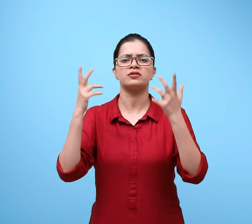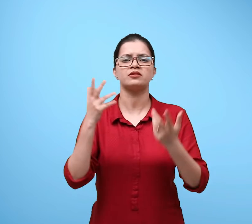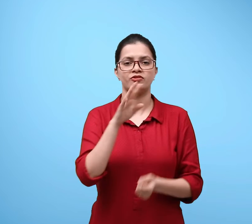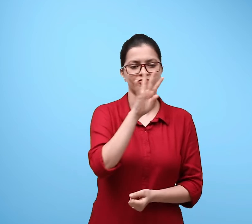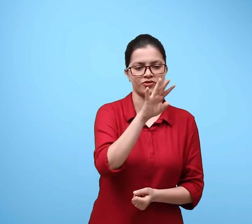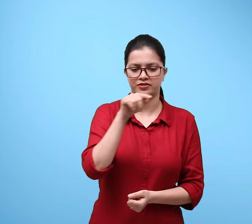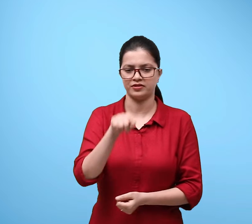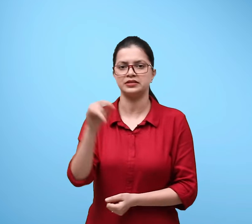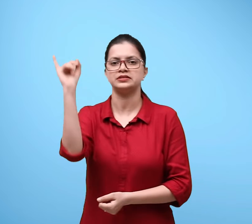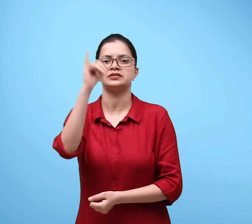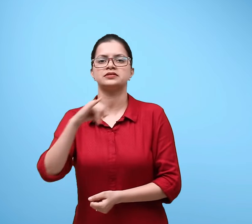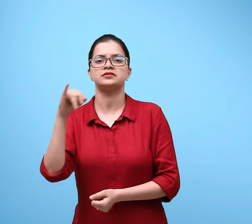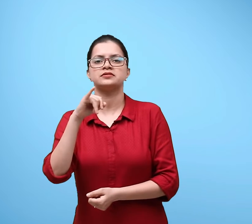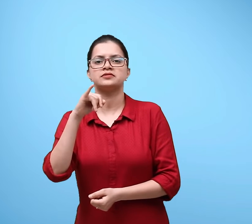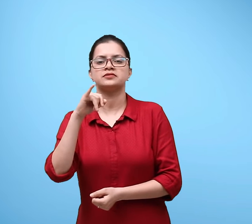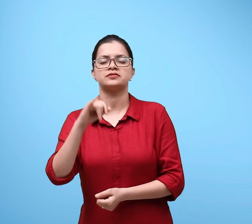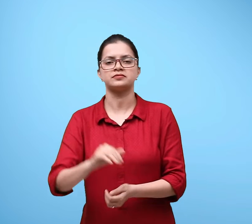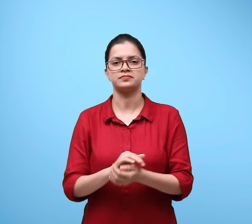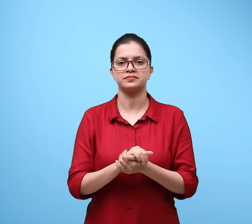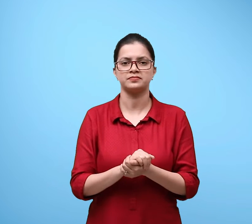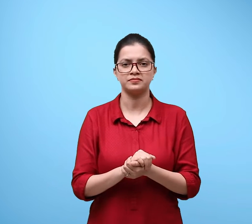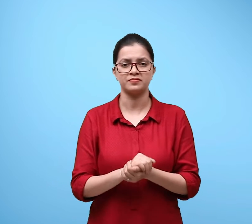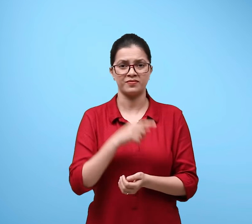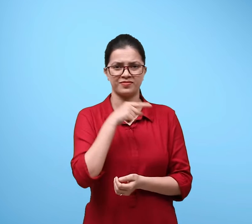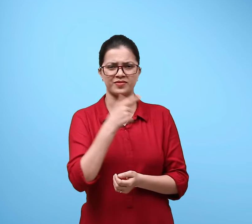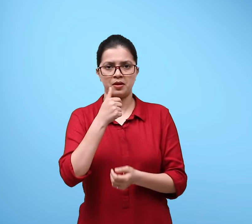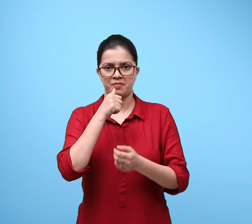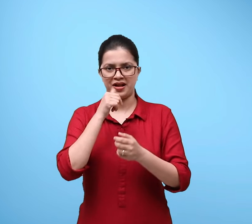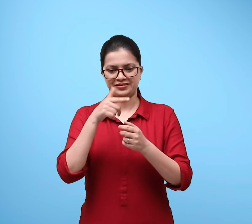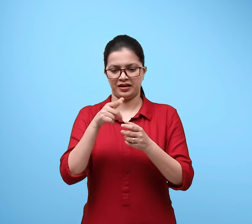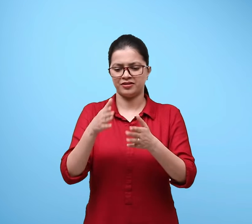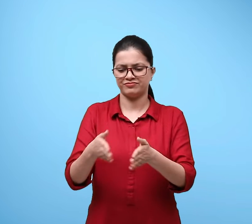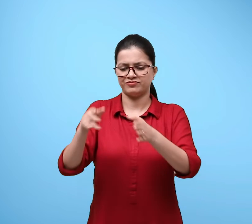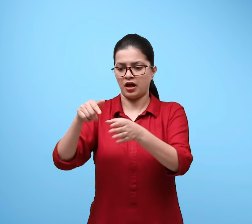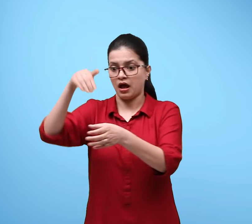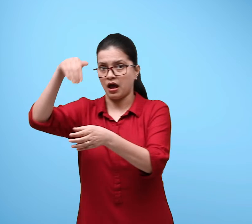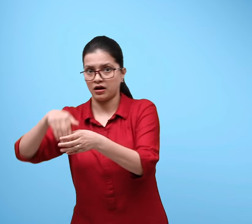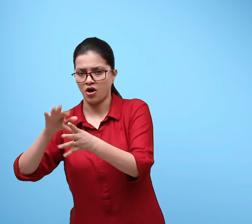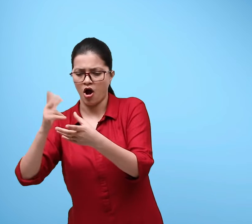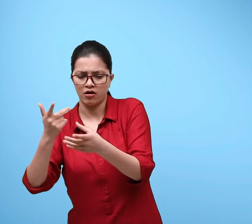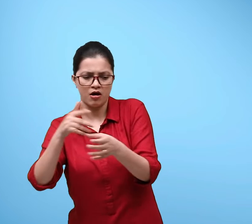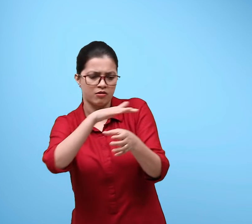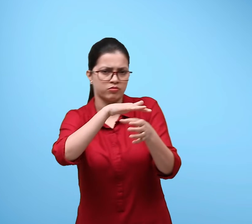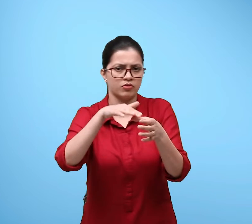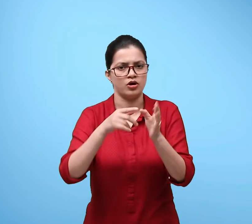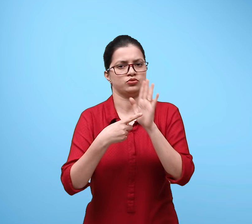Dried leaves fallen on the surface of a pond. A stone that you throw into this pond.